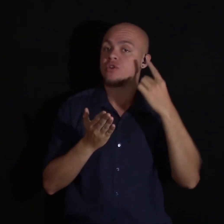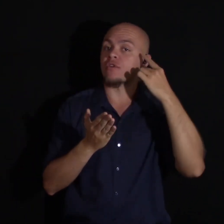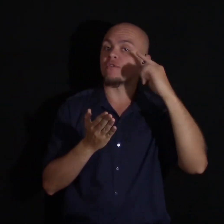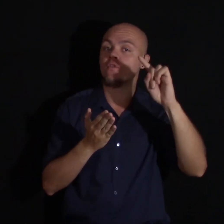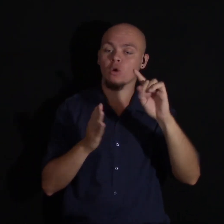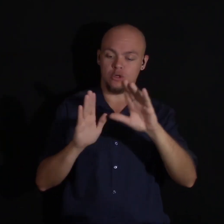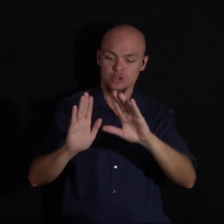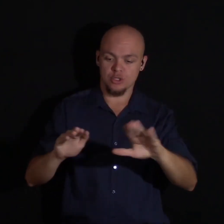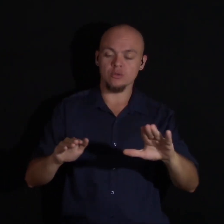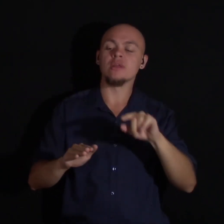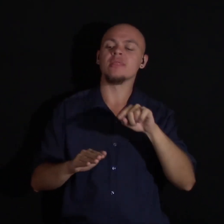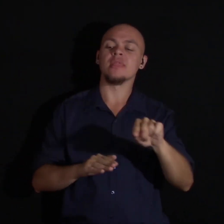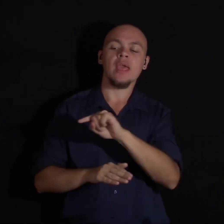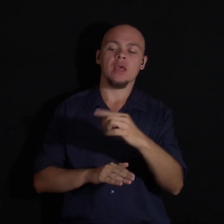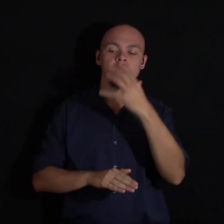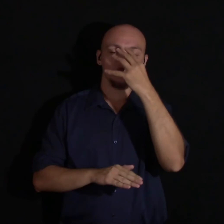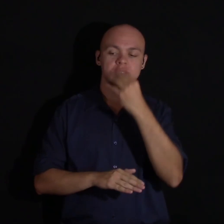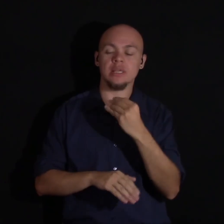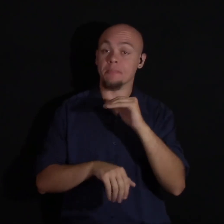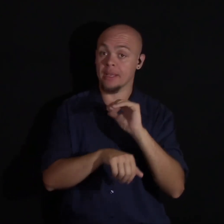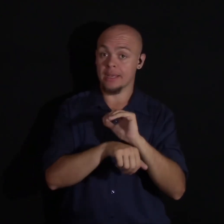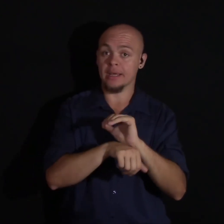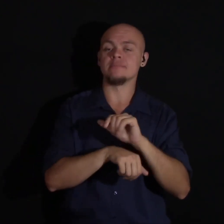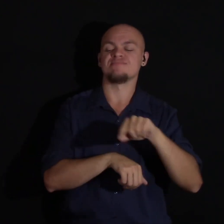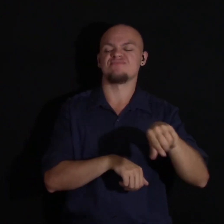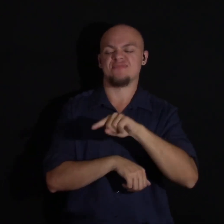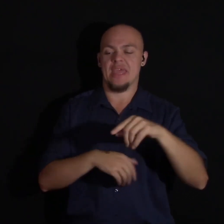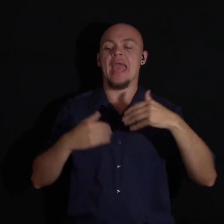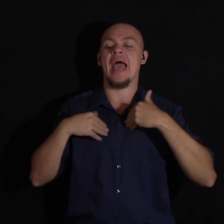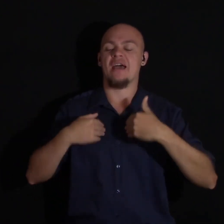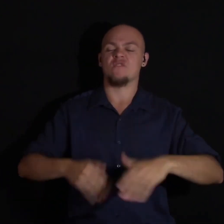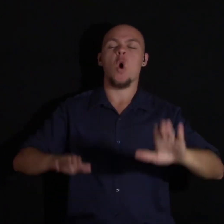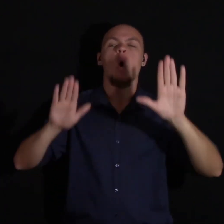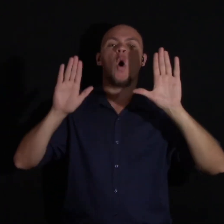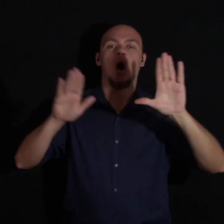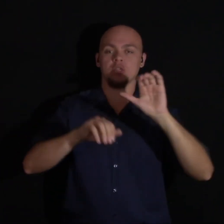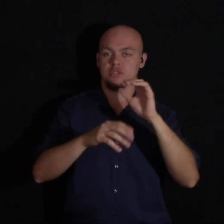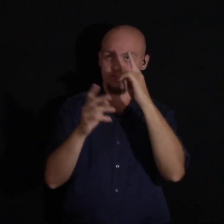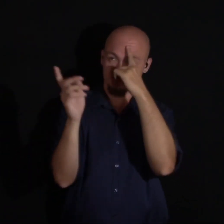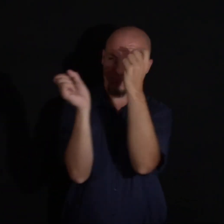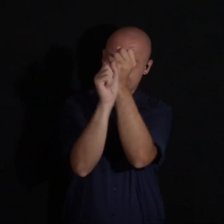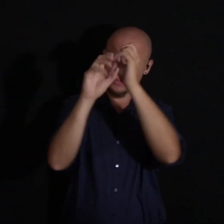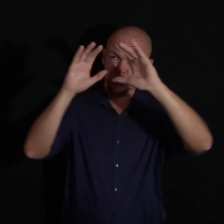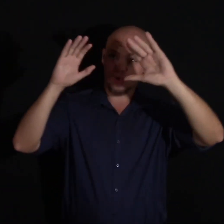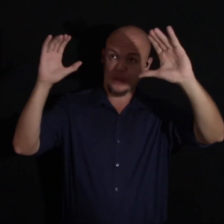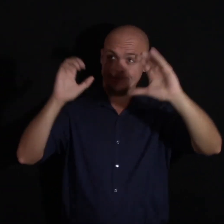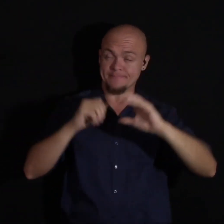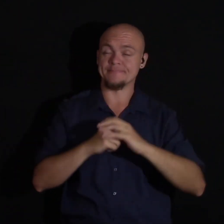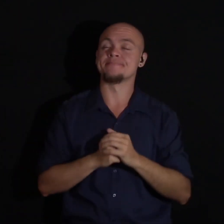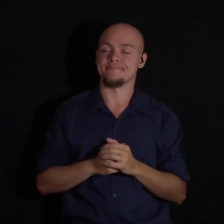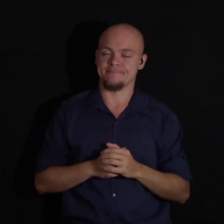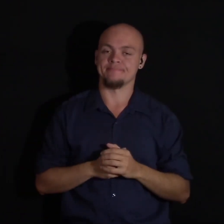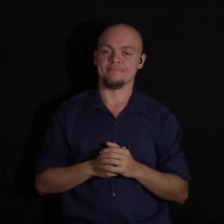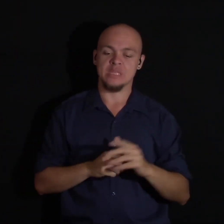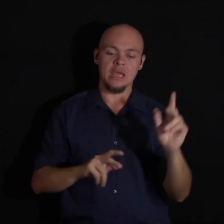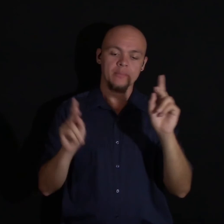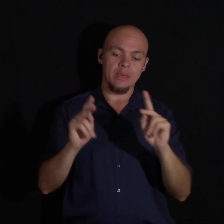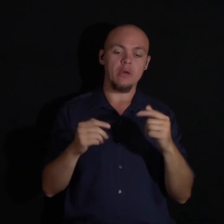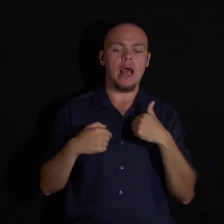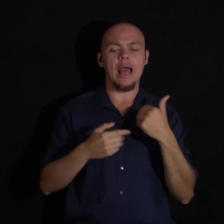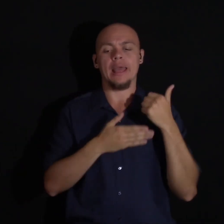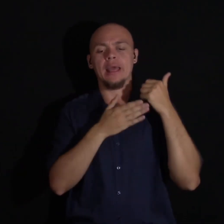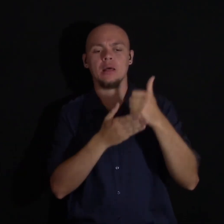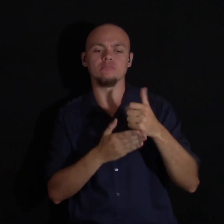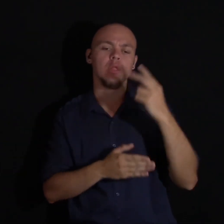fall asleep at night, so they can have awesome dreams. Or you might say, I help people look and feel